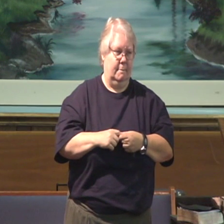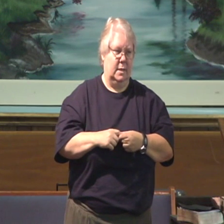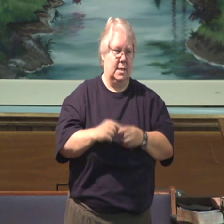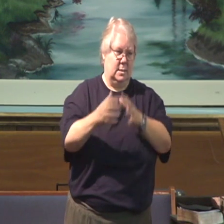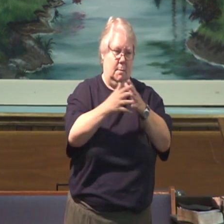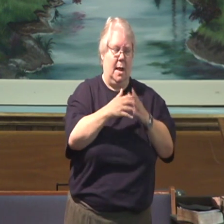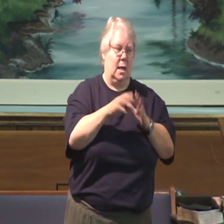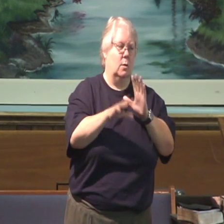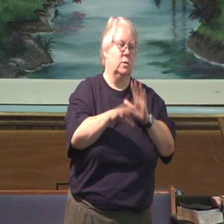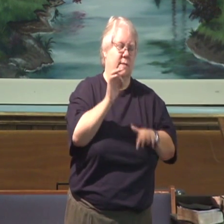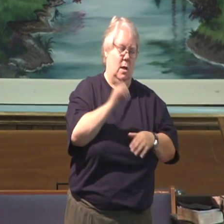that's them. Said somebody killed them.